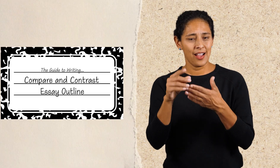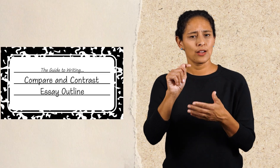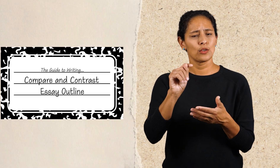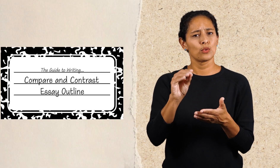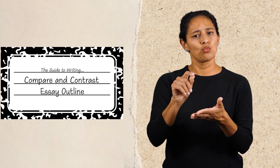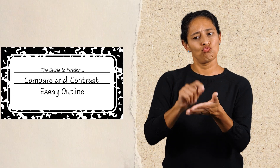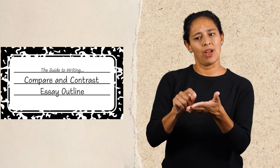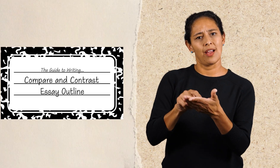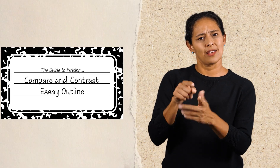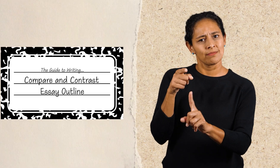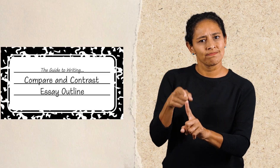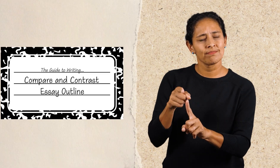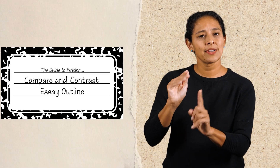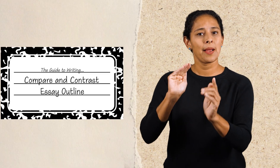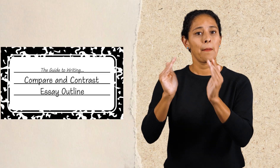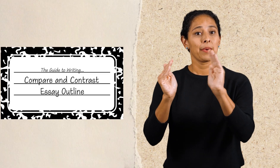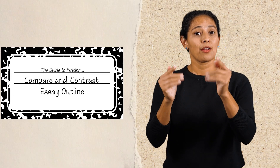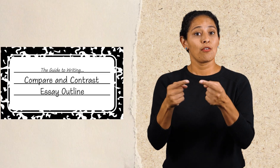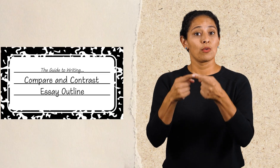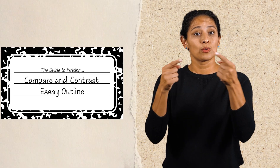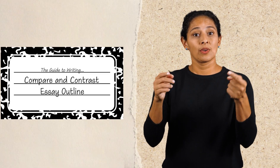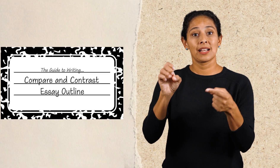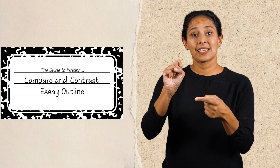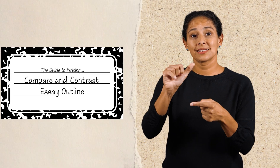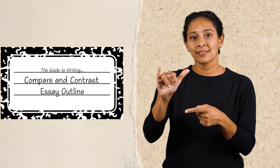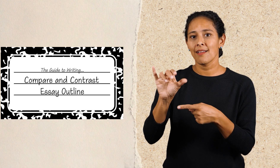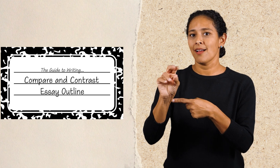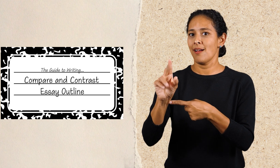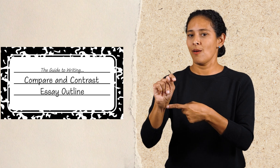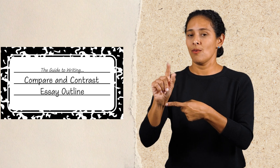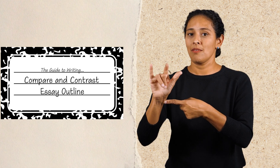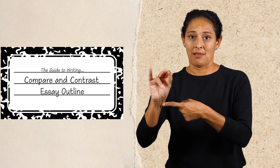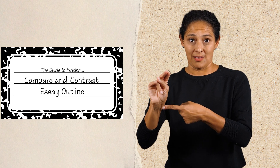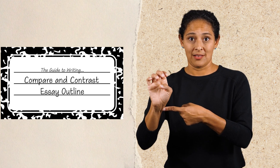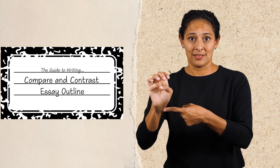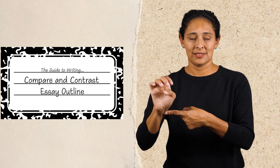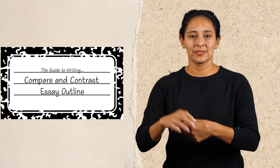The Guide to Writing a Compare and Contrast Essay Outline.